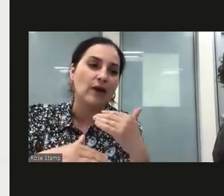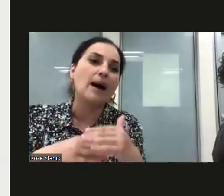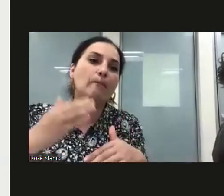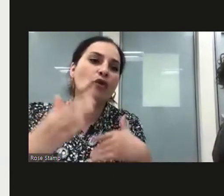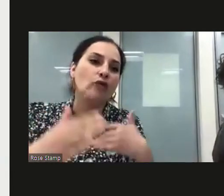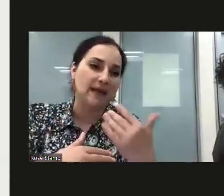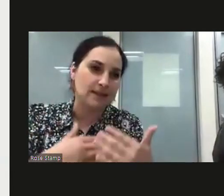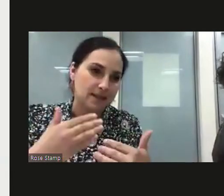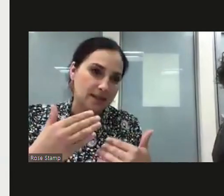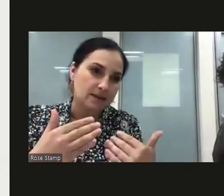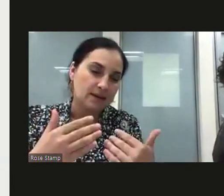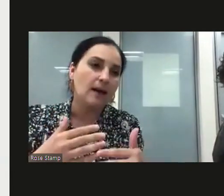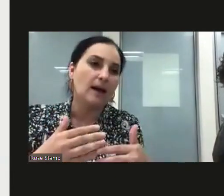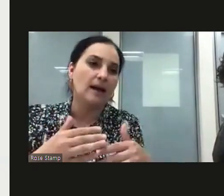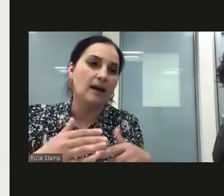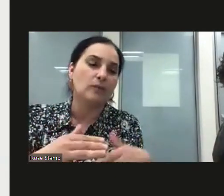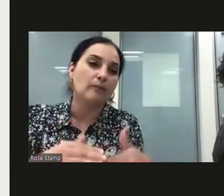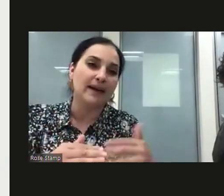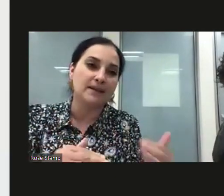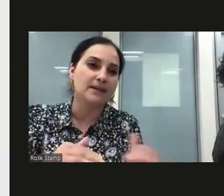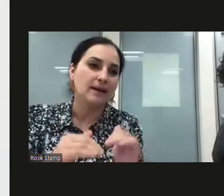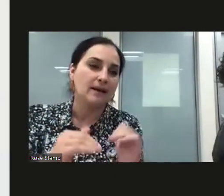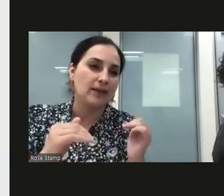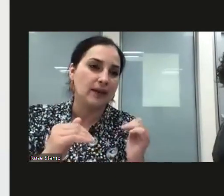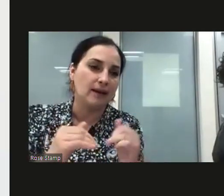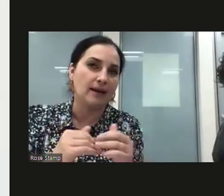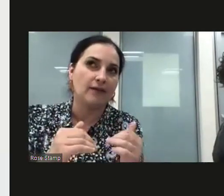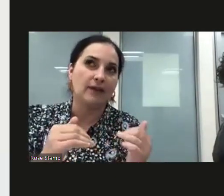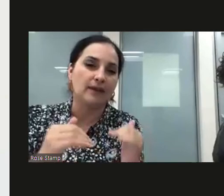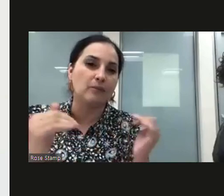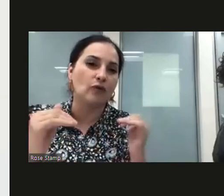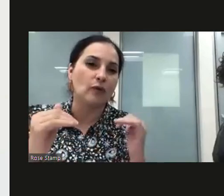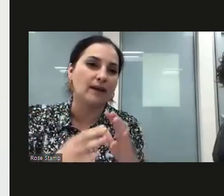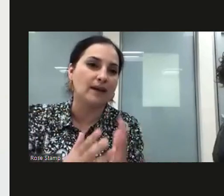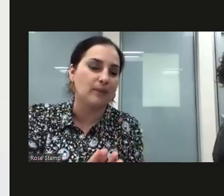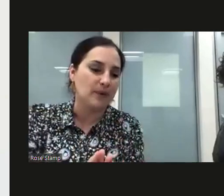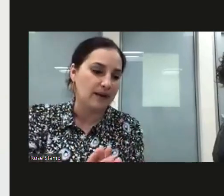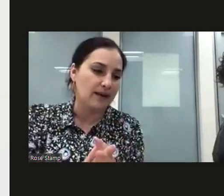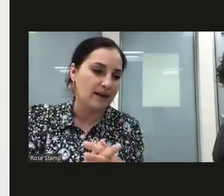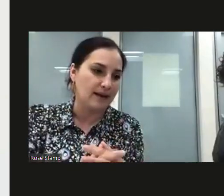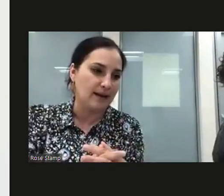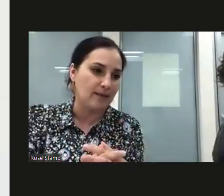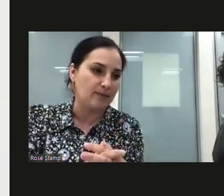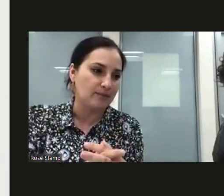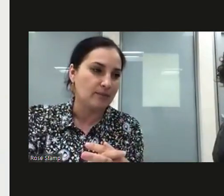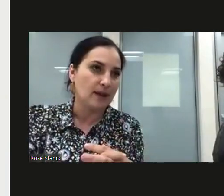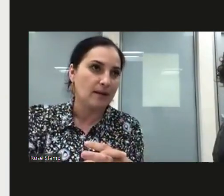of movement, but the kind of the move, like the